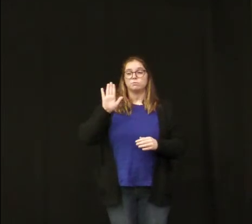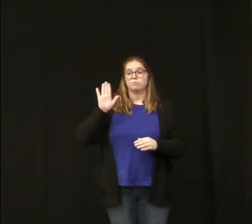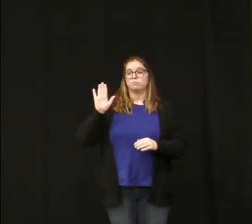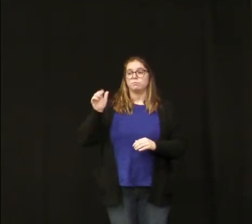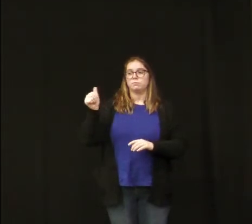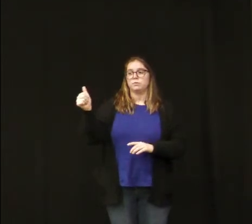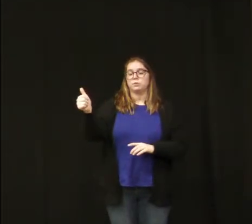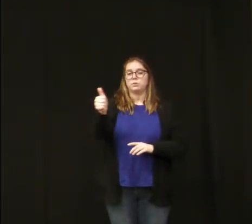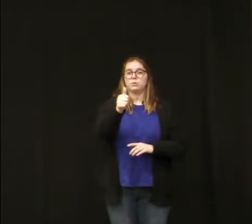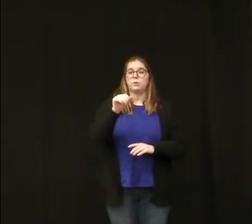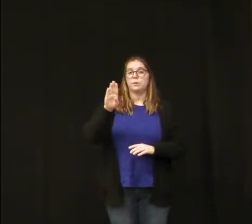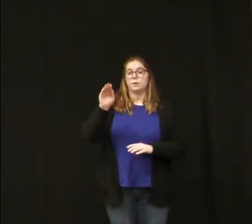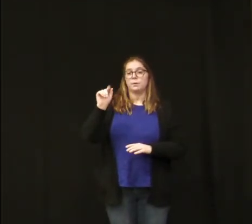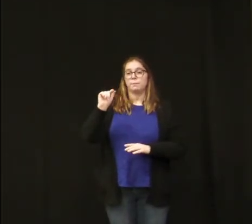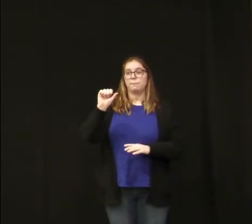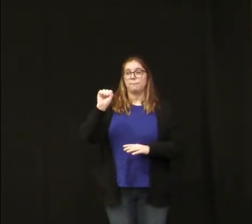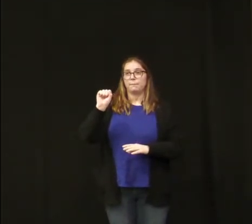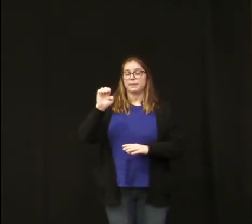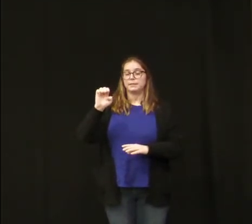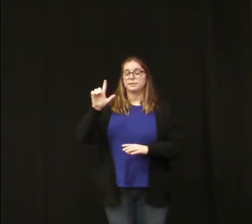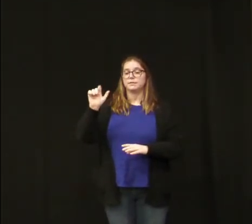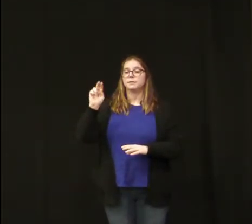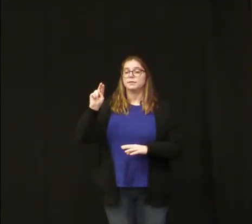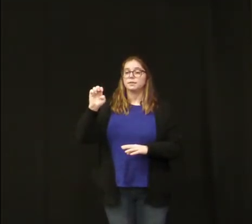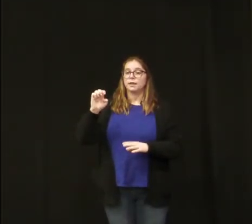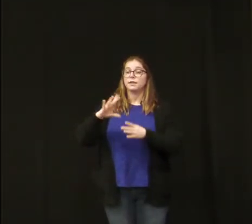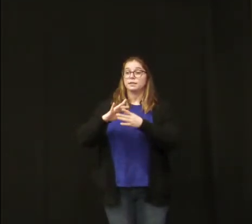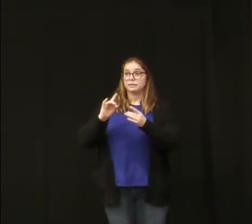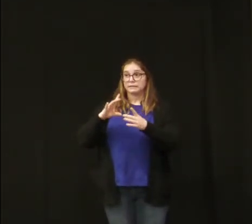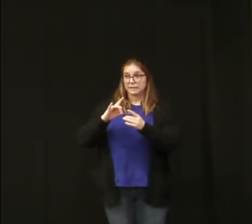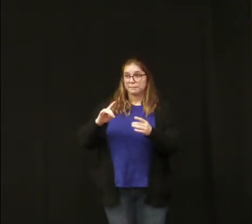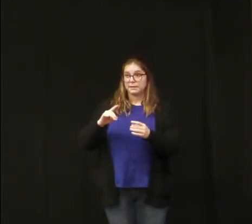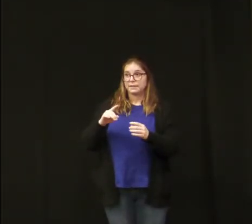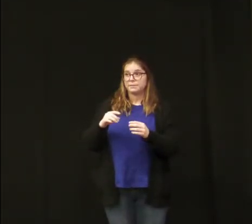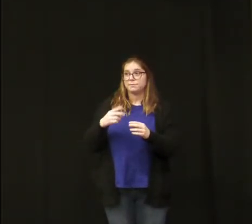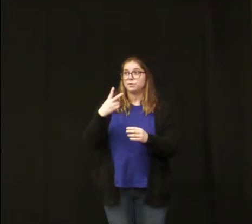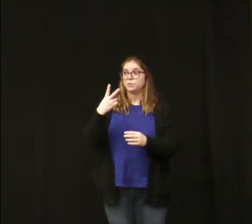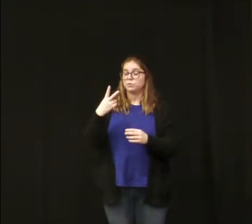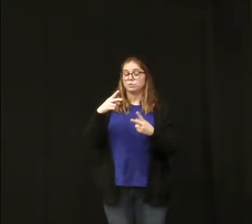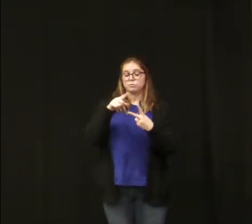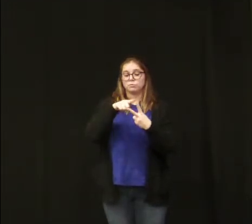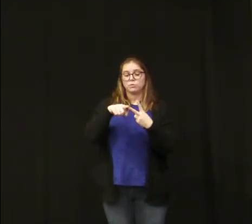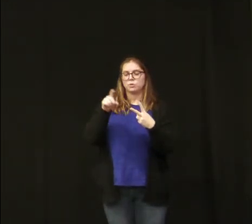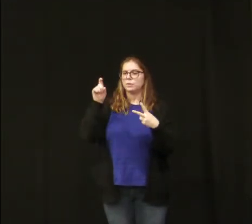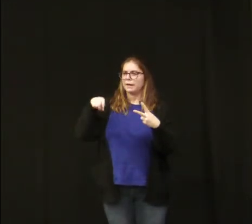baseline statement? What things need to be? The same